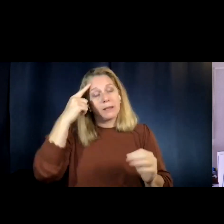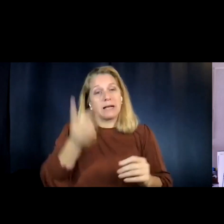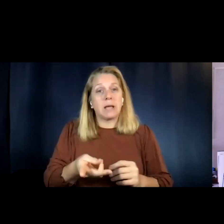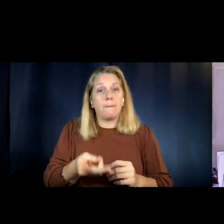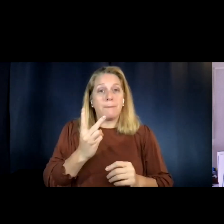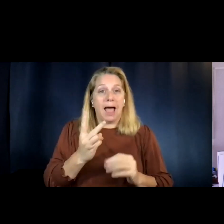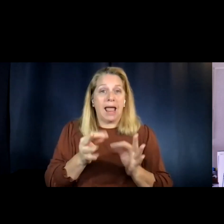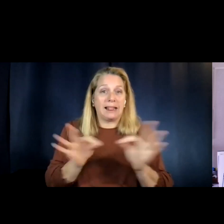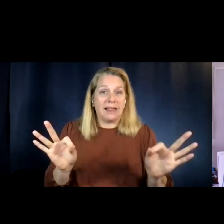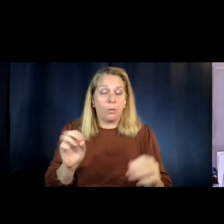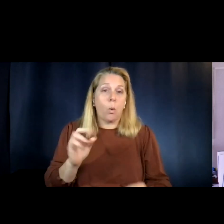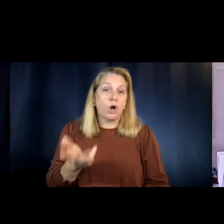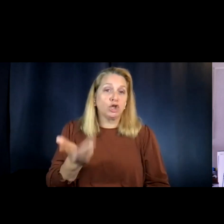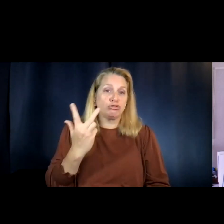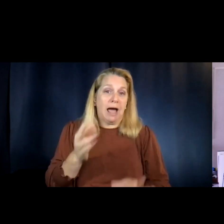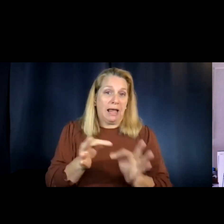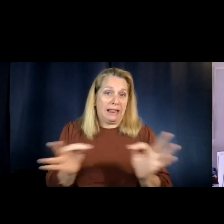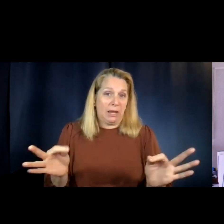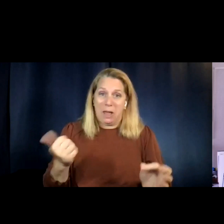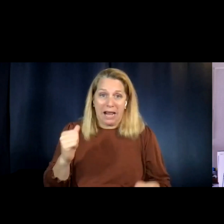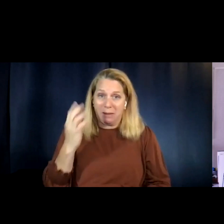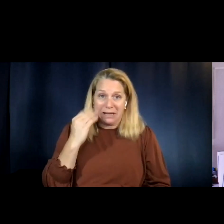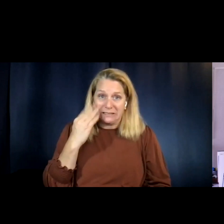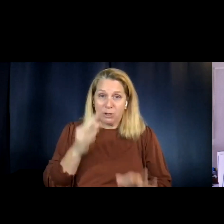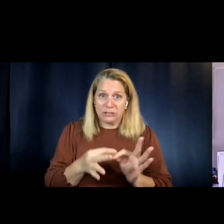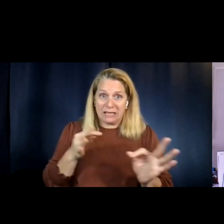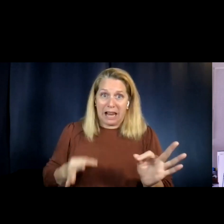trilingual? Does anyone want to answer that?